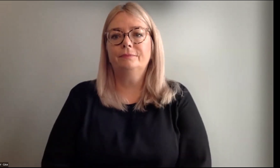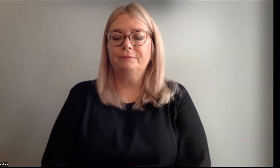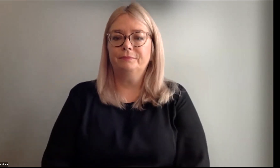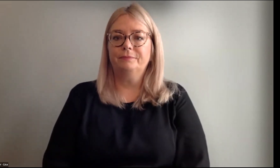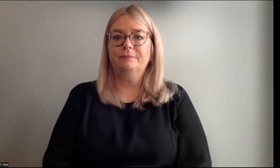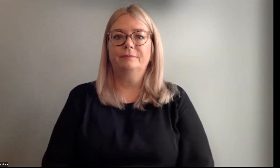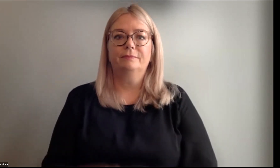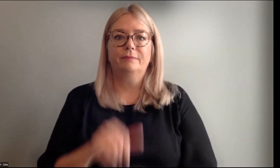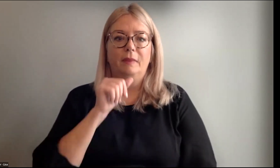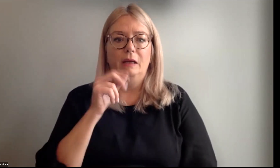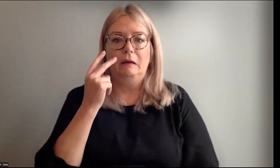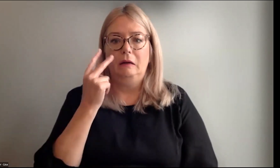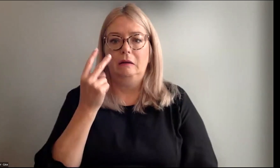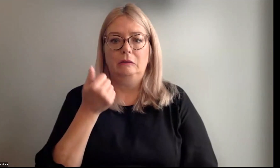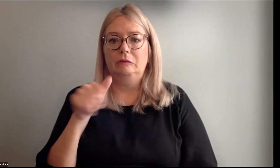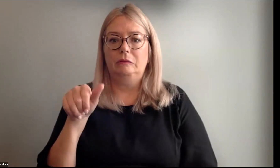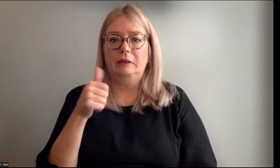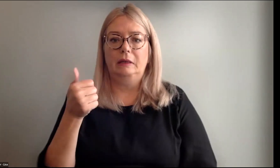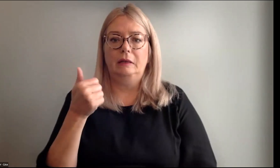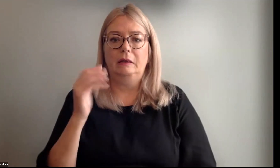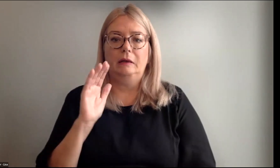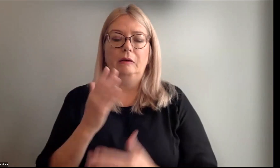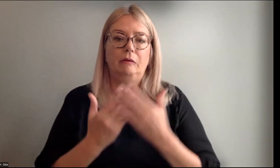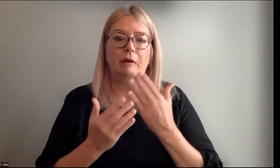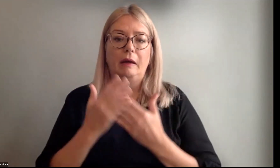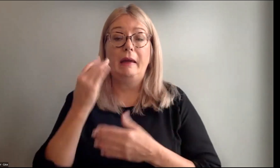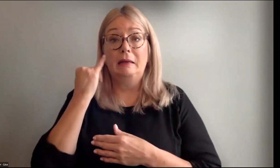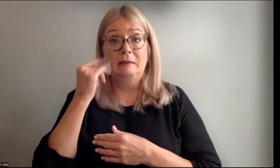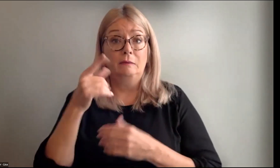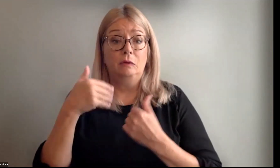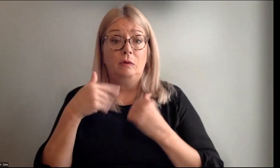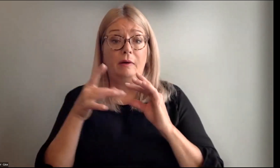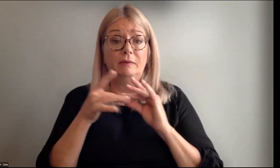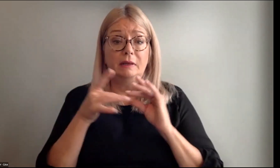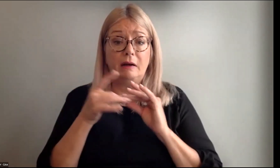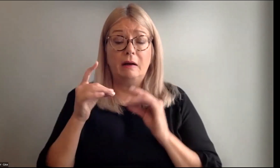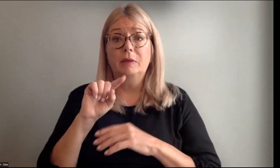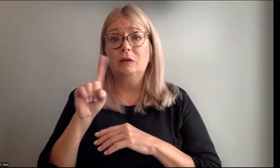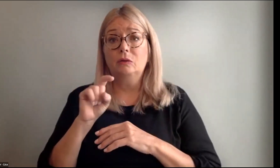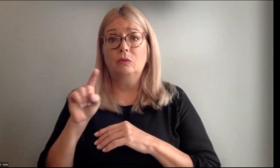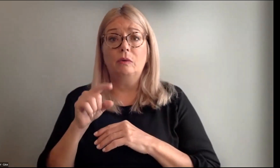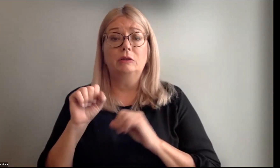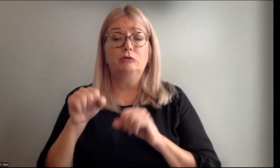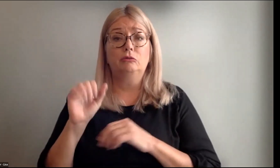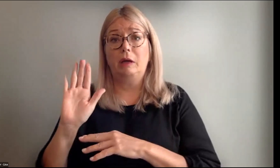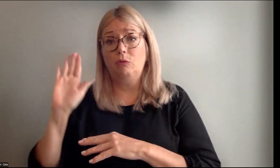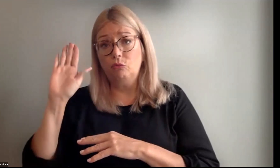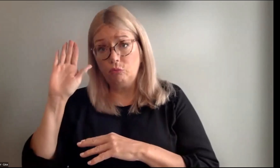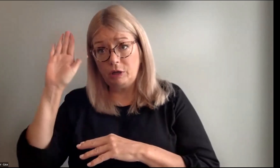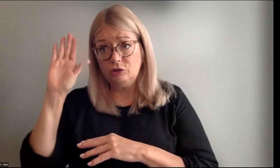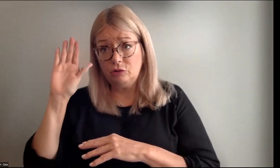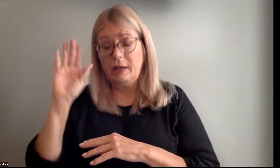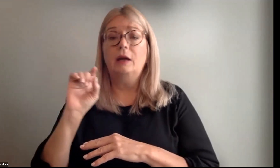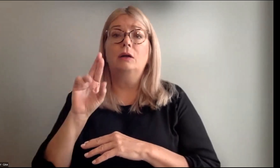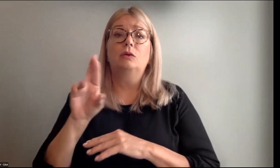I don't see any other hands raised, so just if you have a comment or a question, you're welcome to raise your hand, or you can put